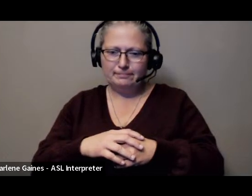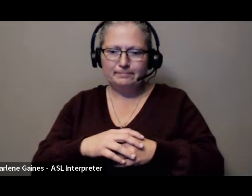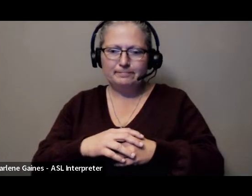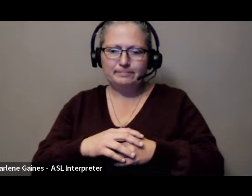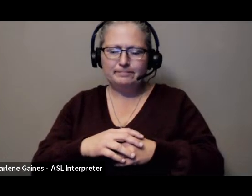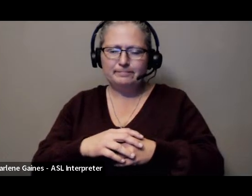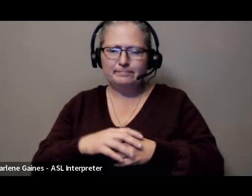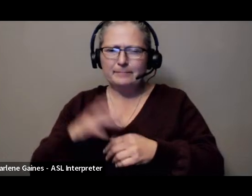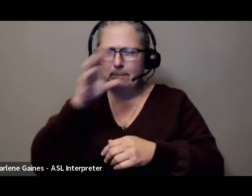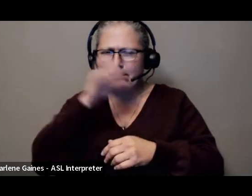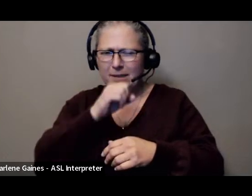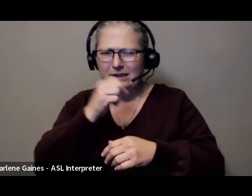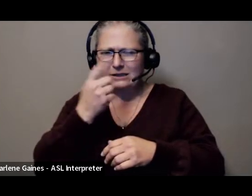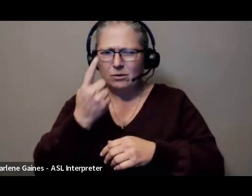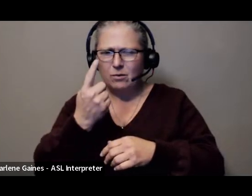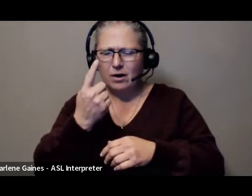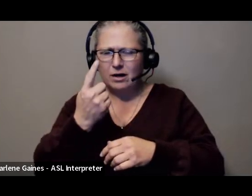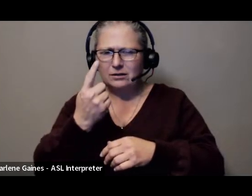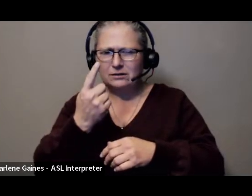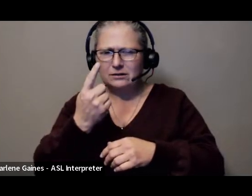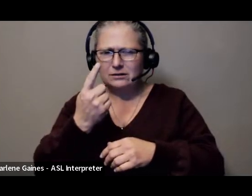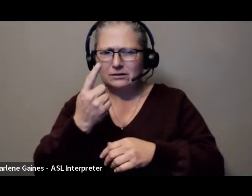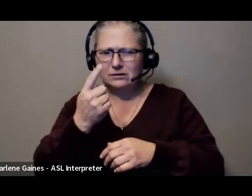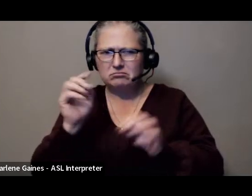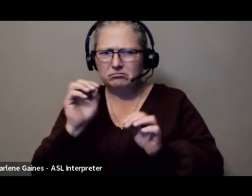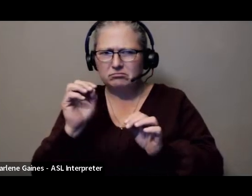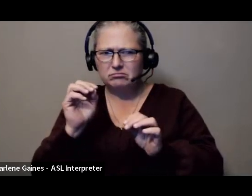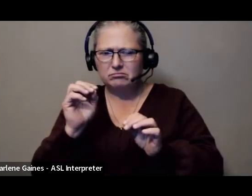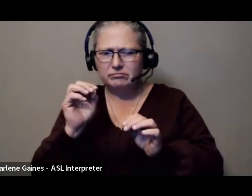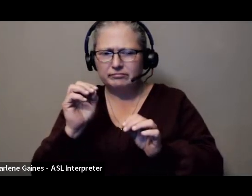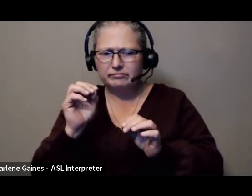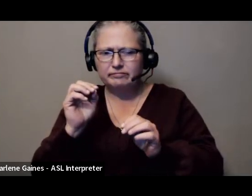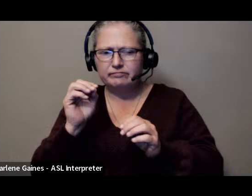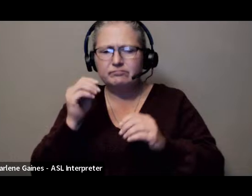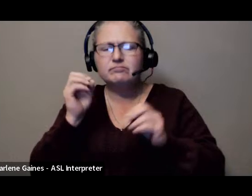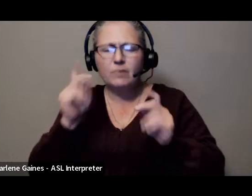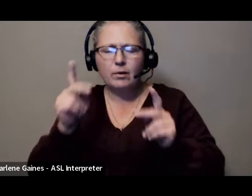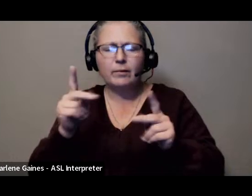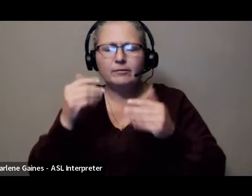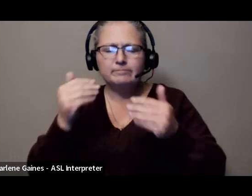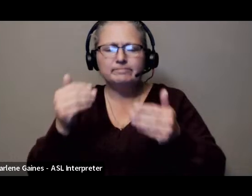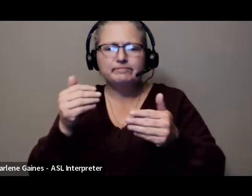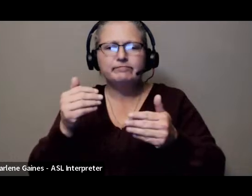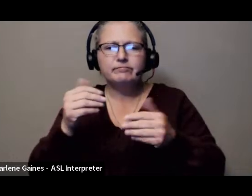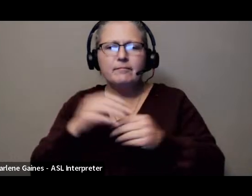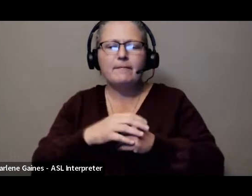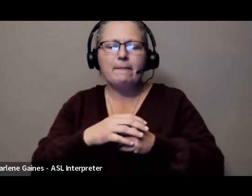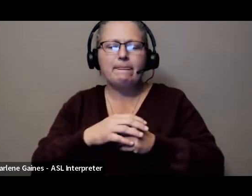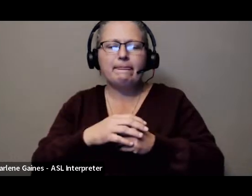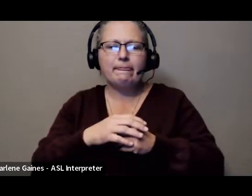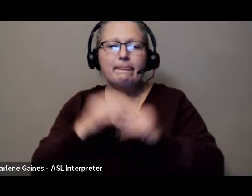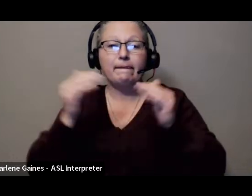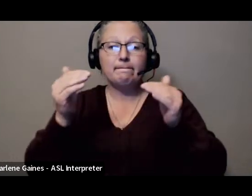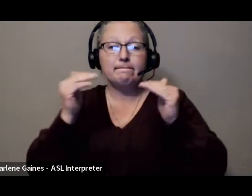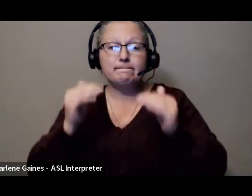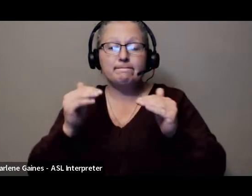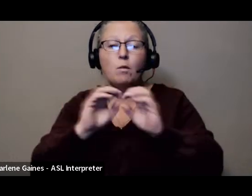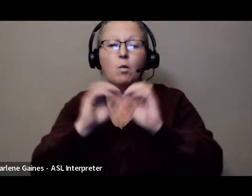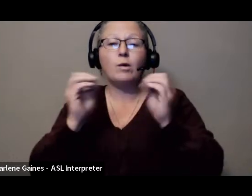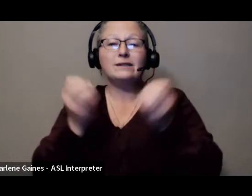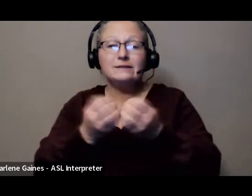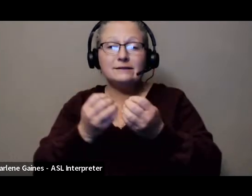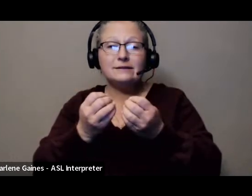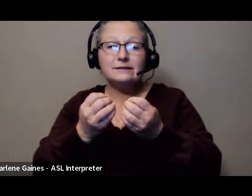I'm missing one of the, no? Okay. All right. So then we are going to go to the organization